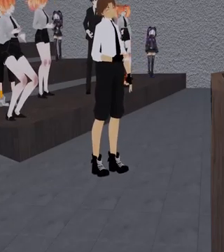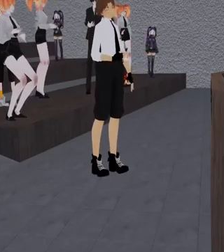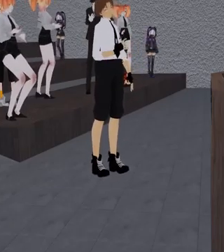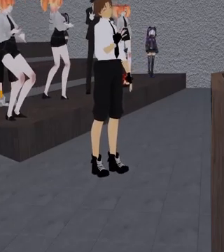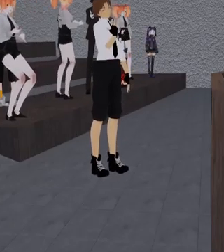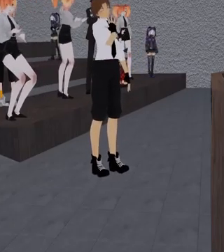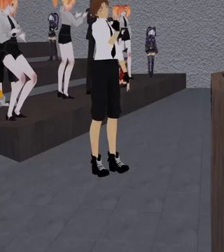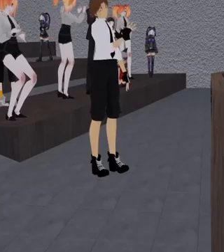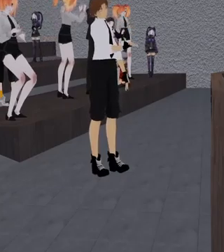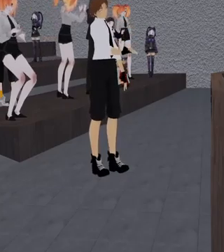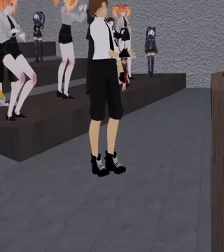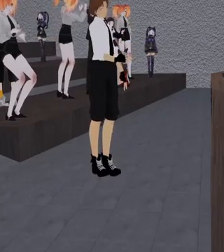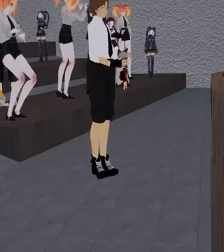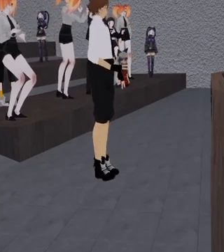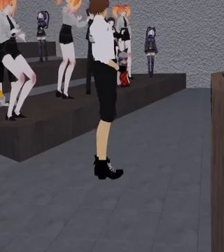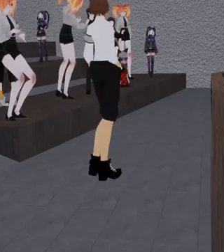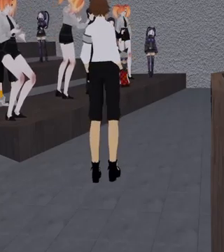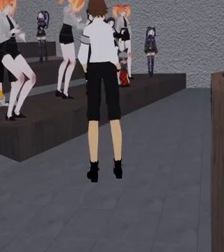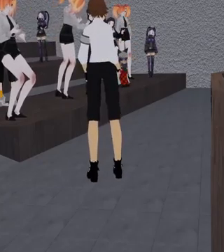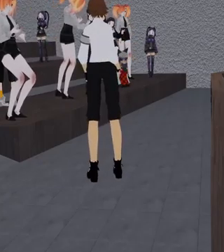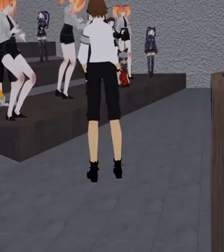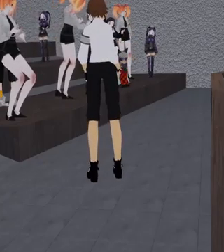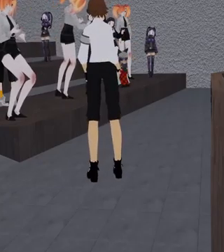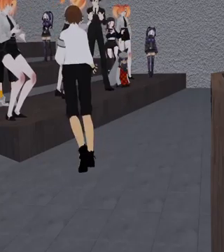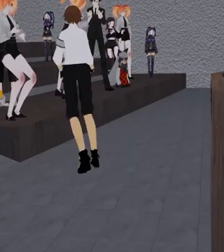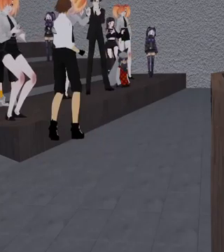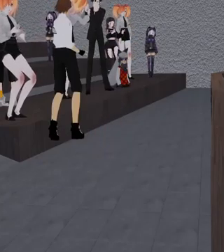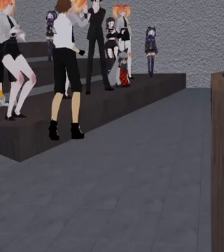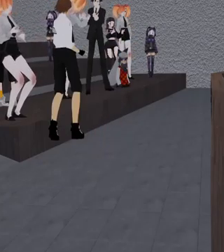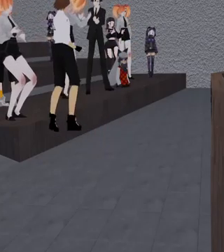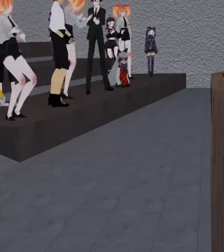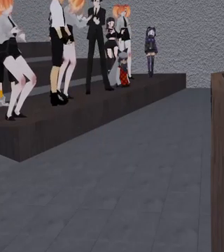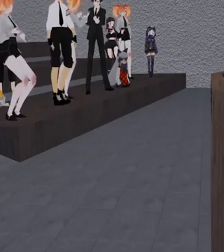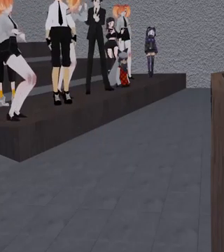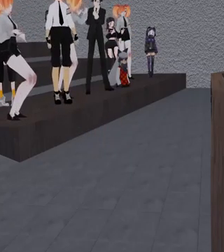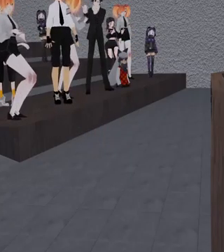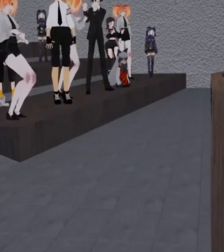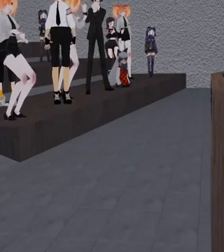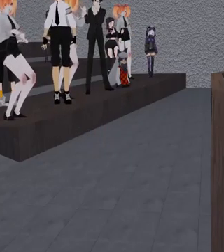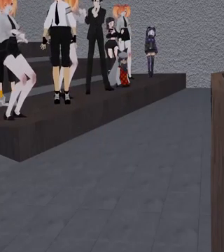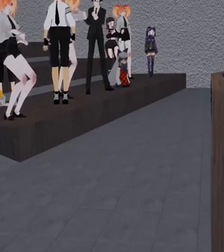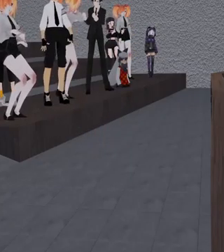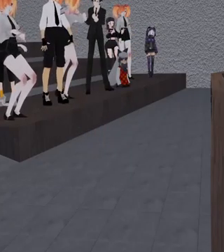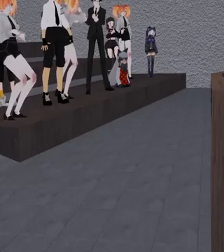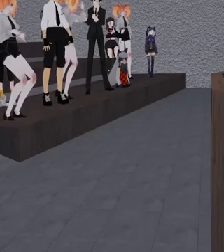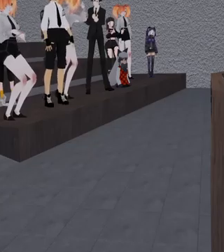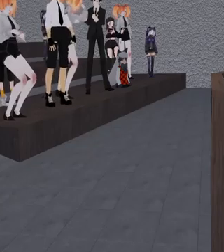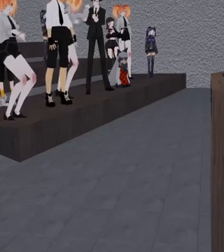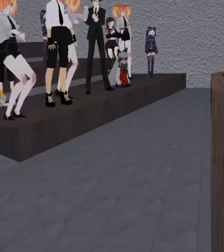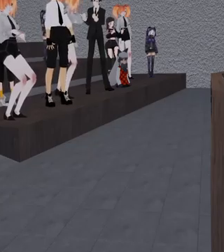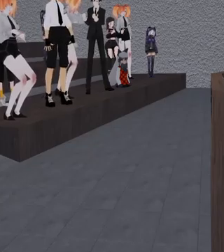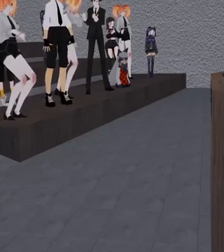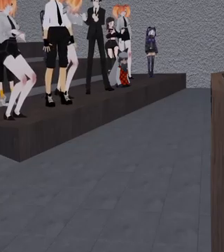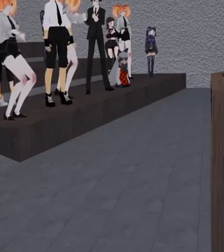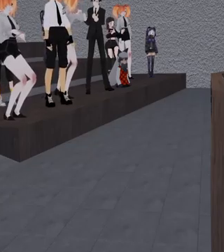fine. But yeah, it is going to be weird and awkward. But yeah, I'd say for signs that you need two thumbs up, either